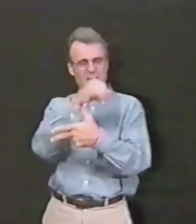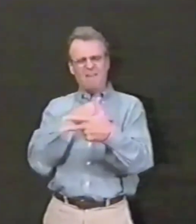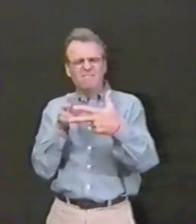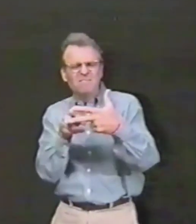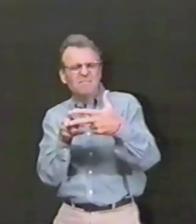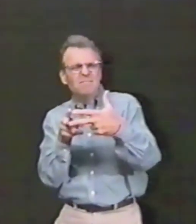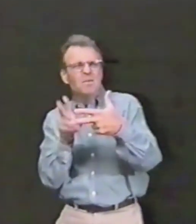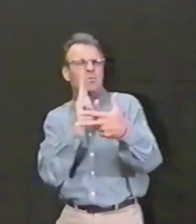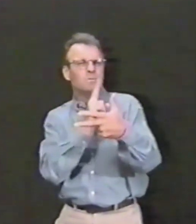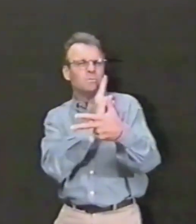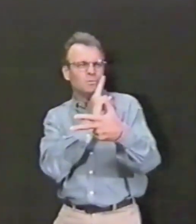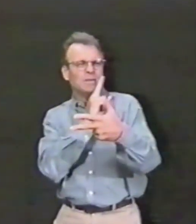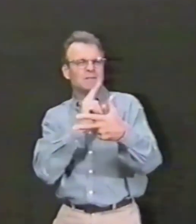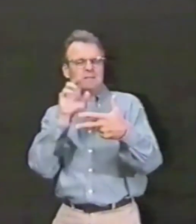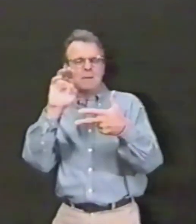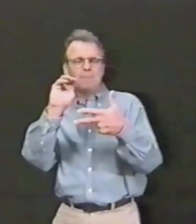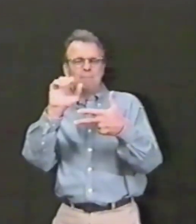because my oldest daughter,